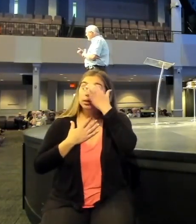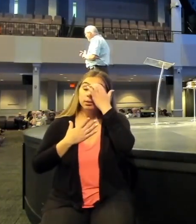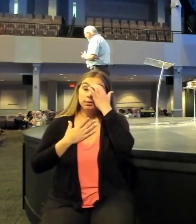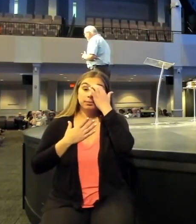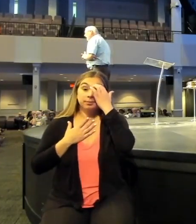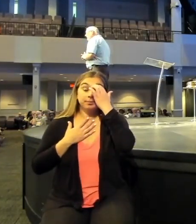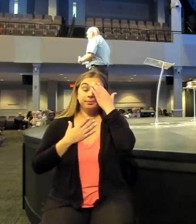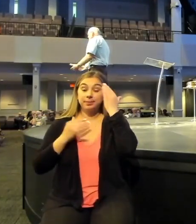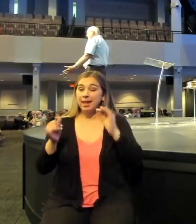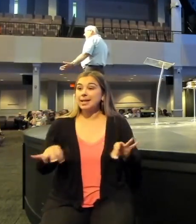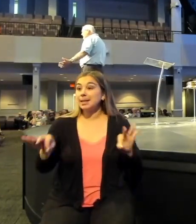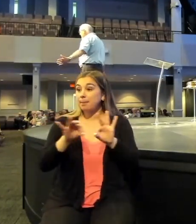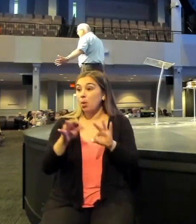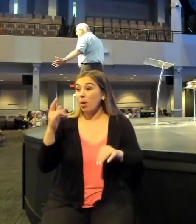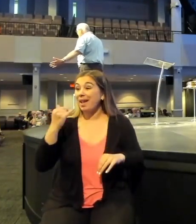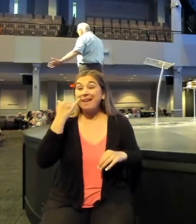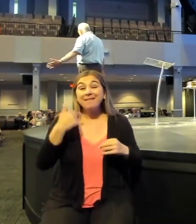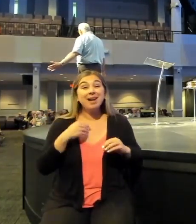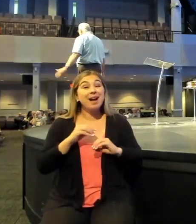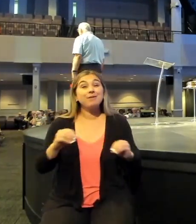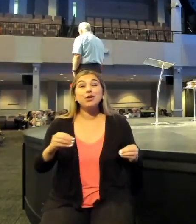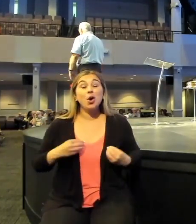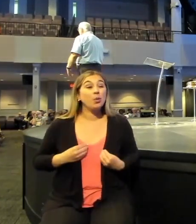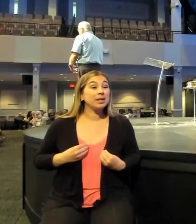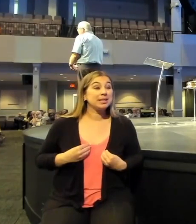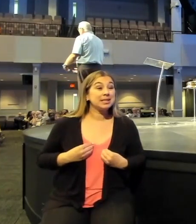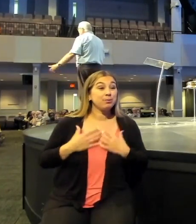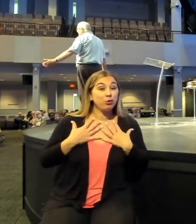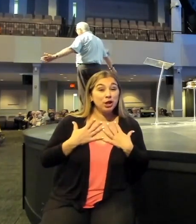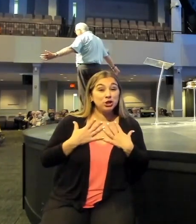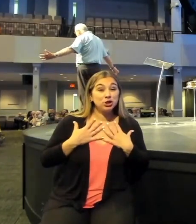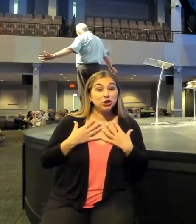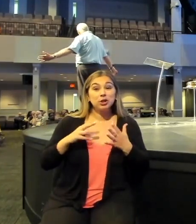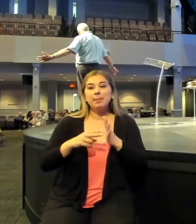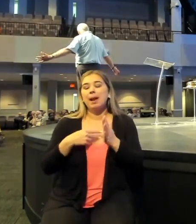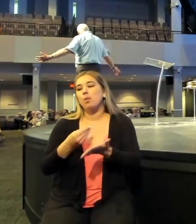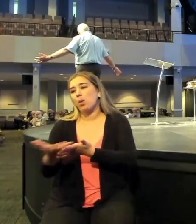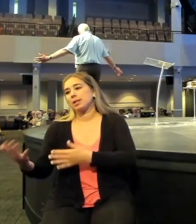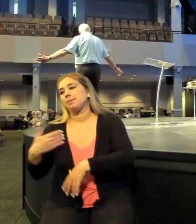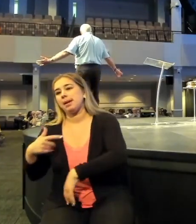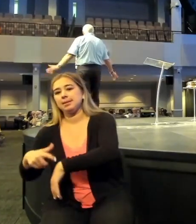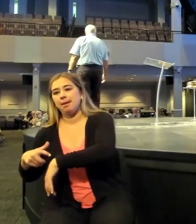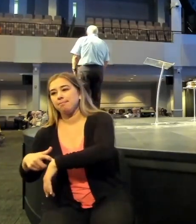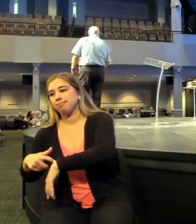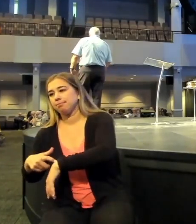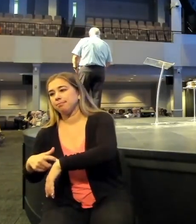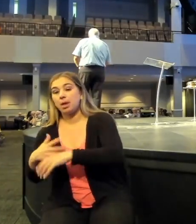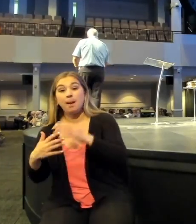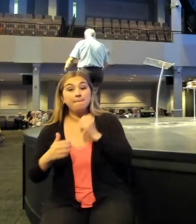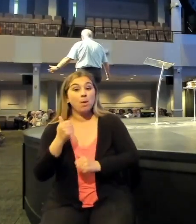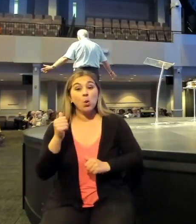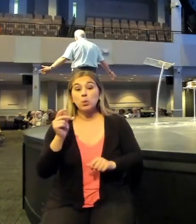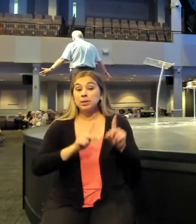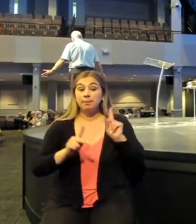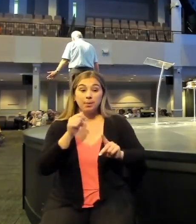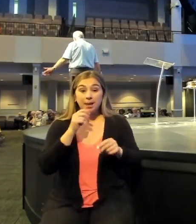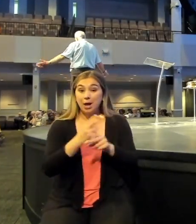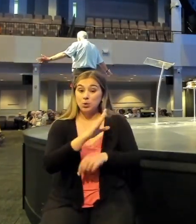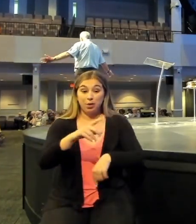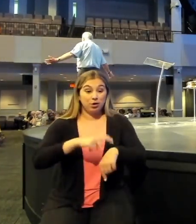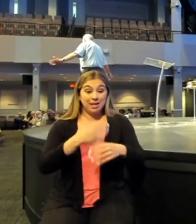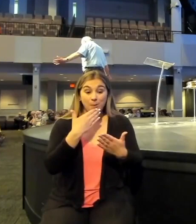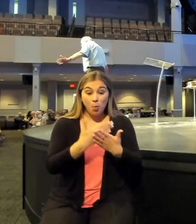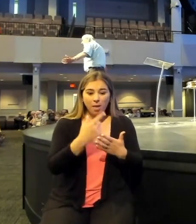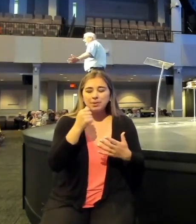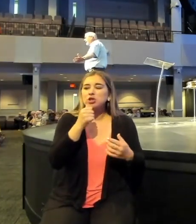Why is that important? Because if I lose my inspiration, I'm going to waste my time. Most people who are not using their time well is because